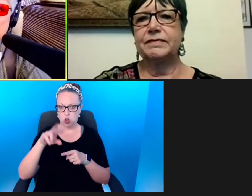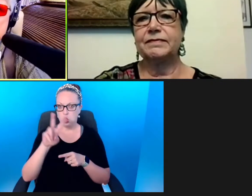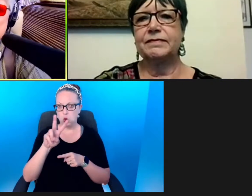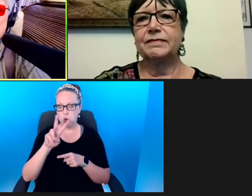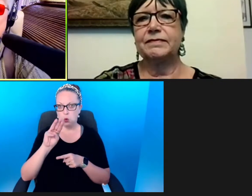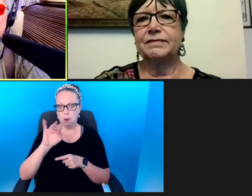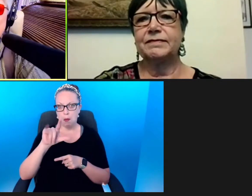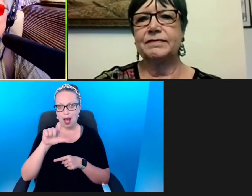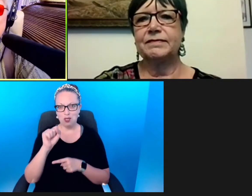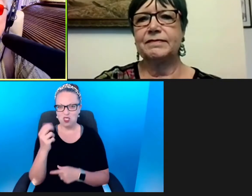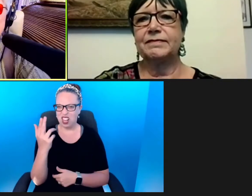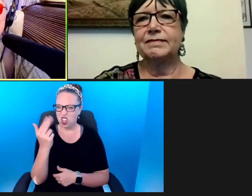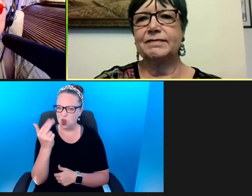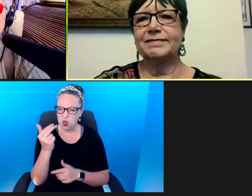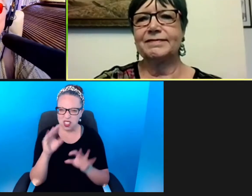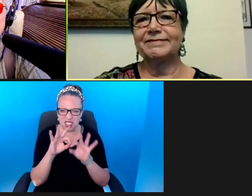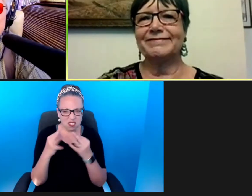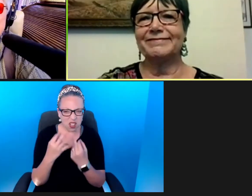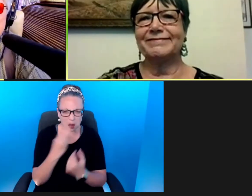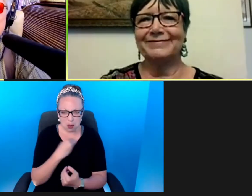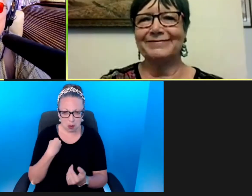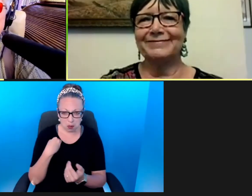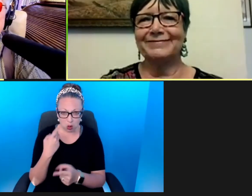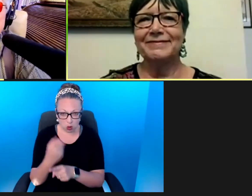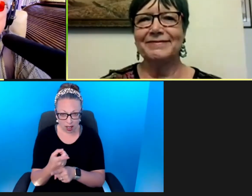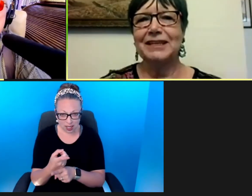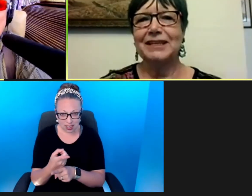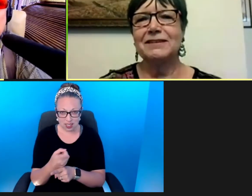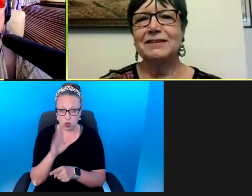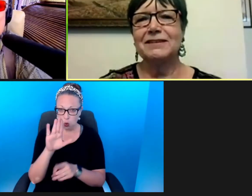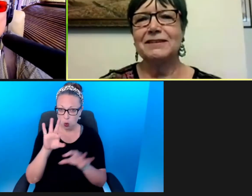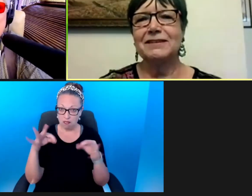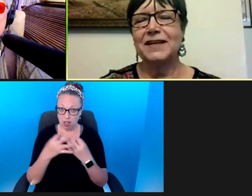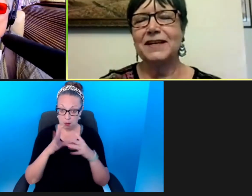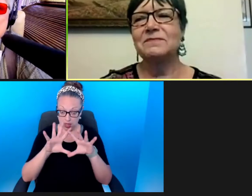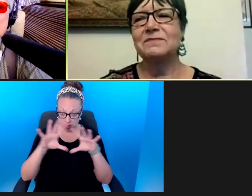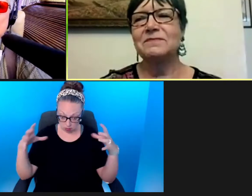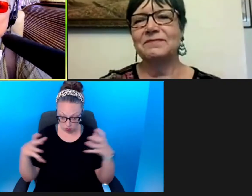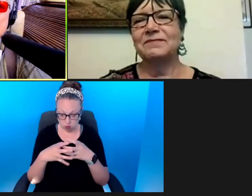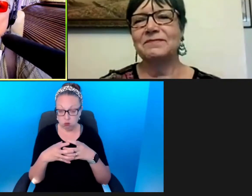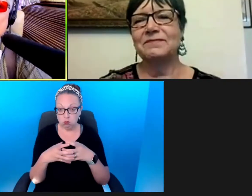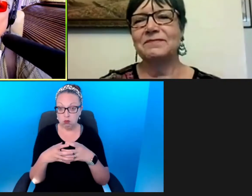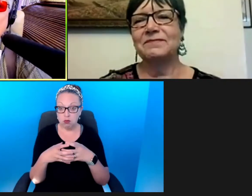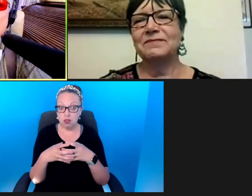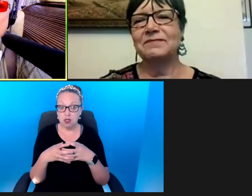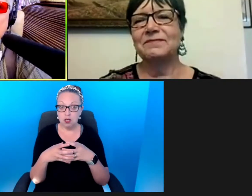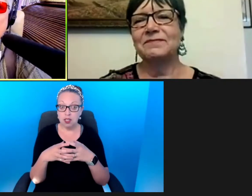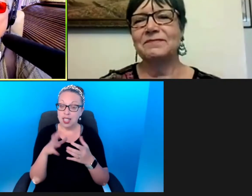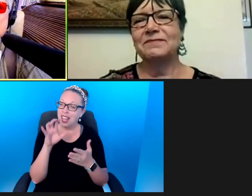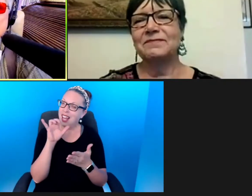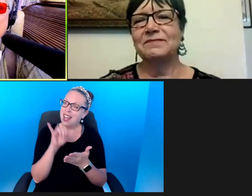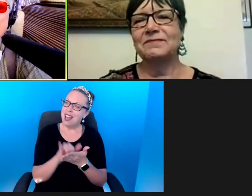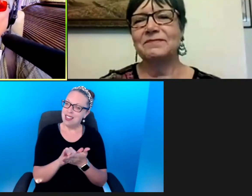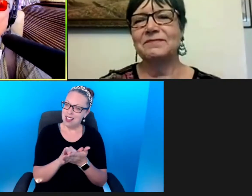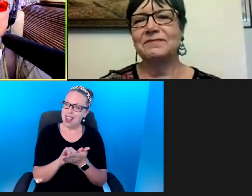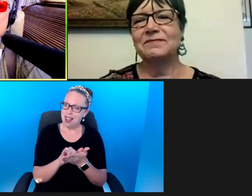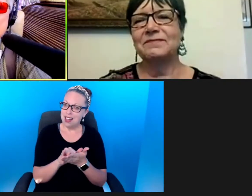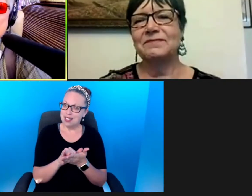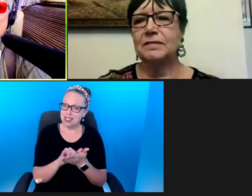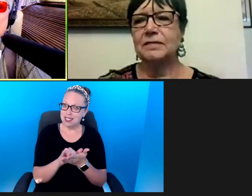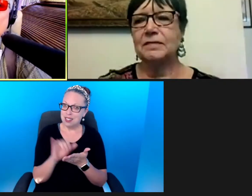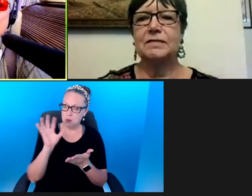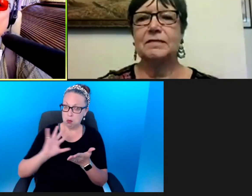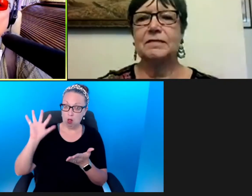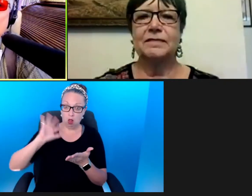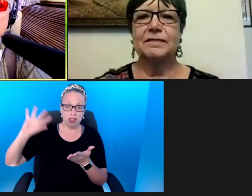family members, something like that. And that's the way it used to be for everybody. And now that's